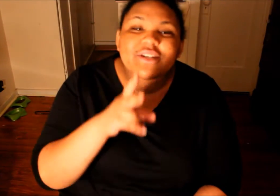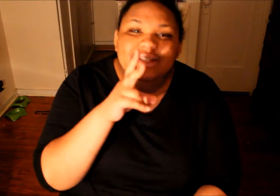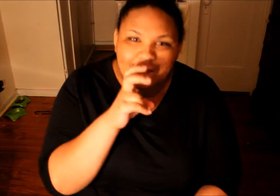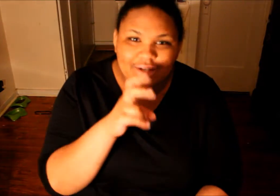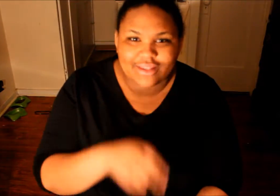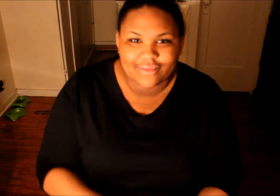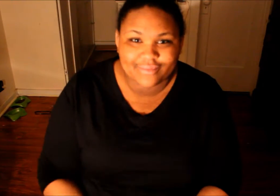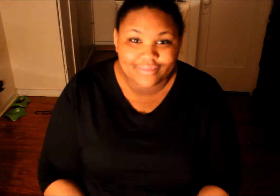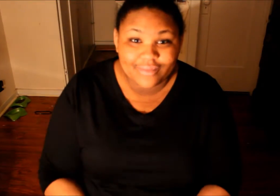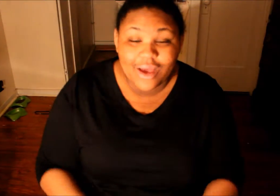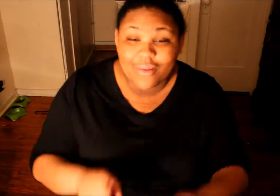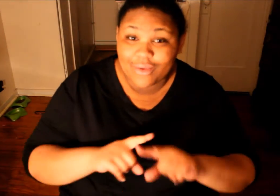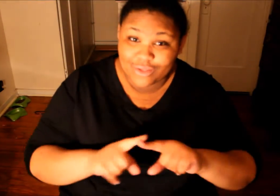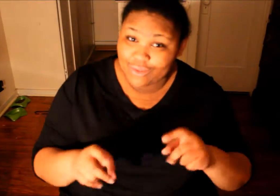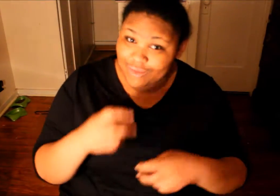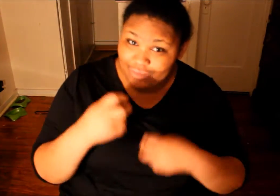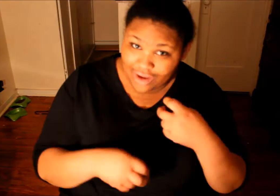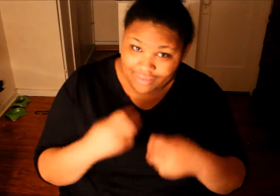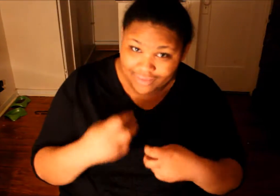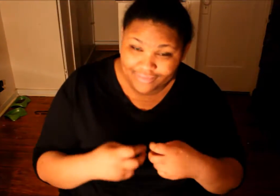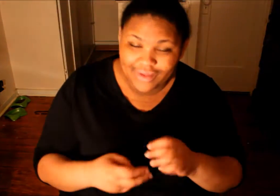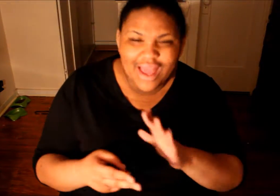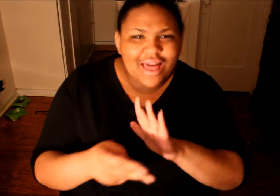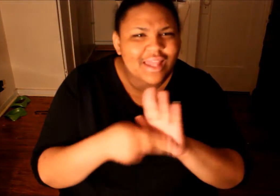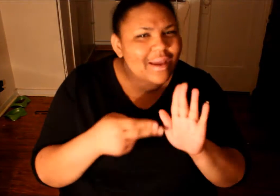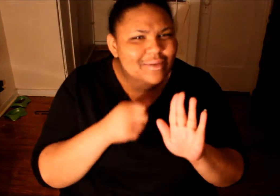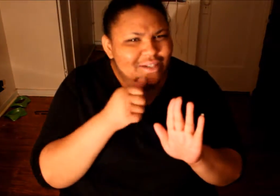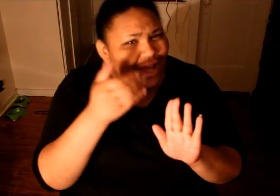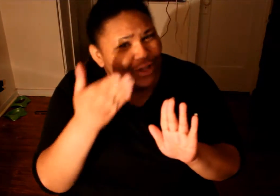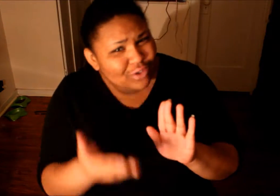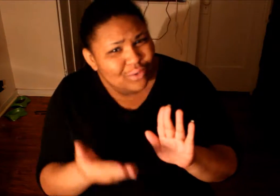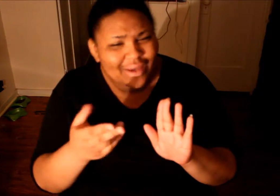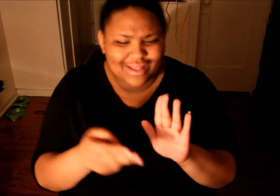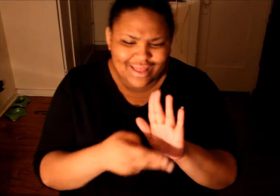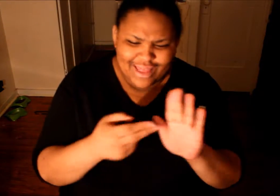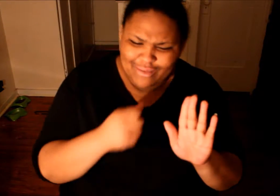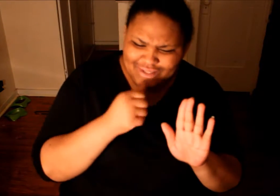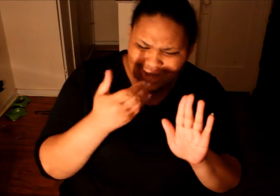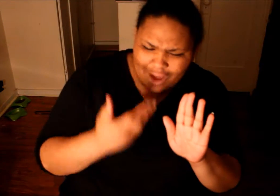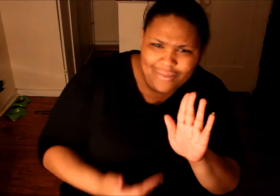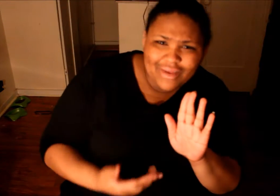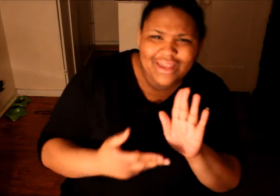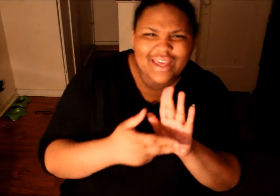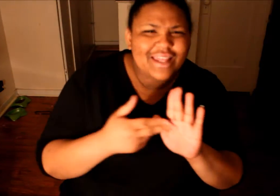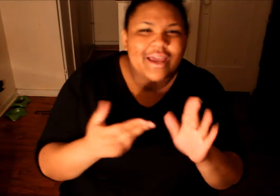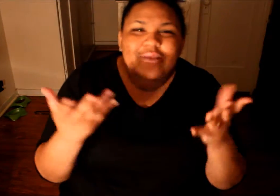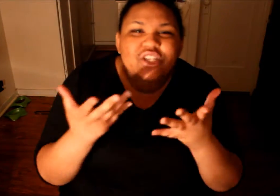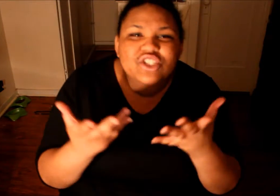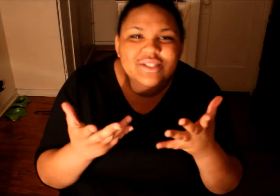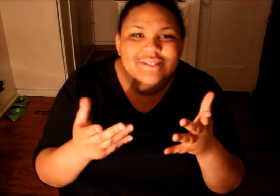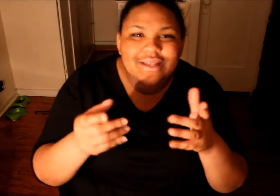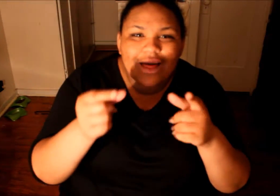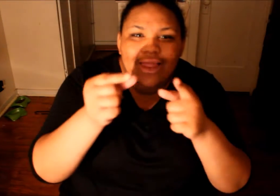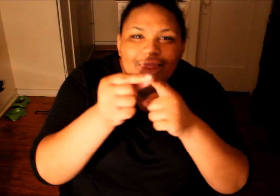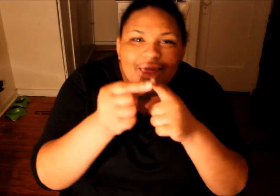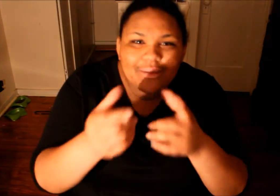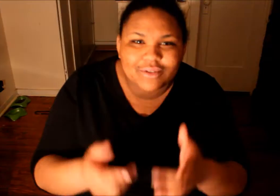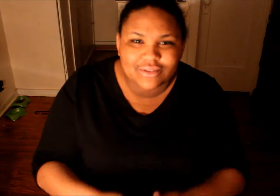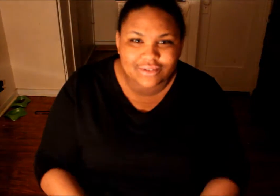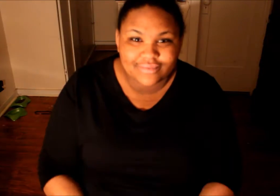them. But there's one problem. Labels are not you, and labels are not me. Labels are just labels. But